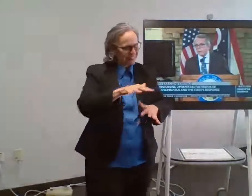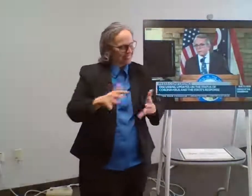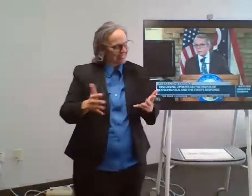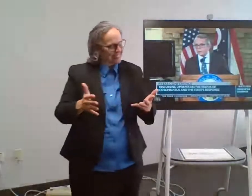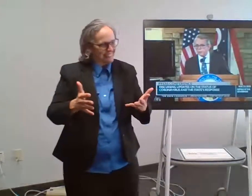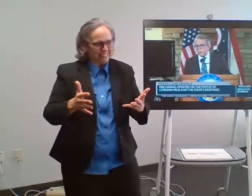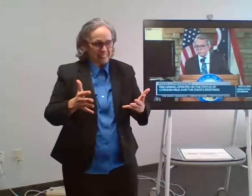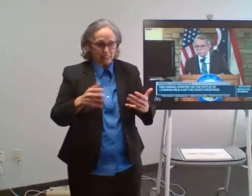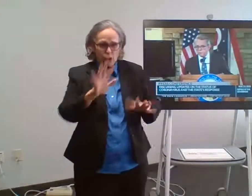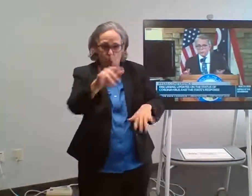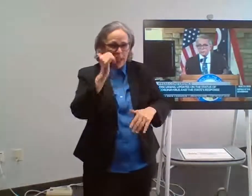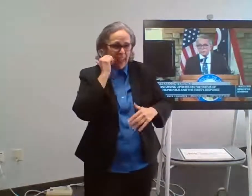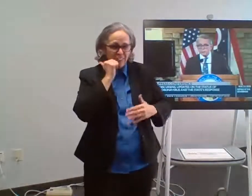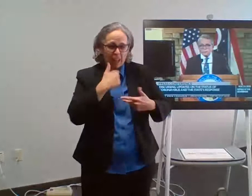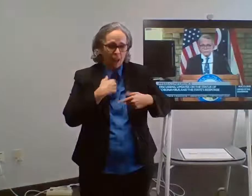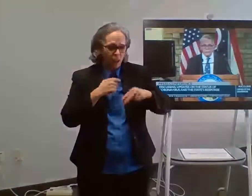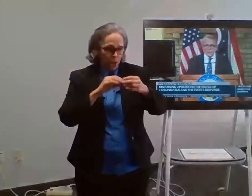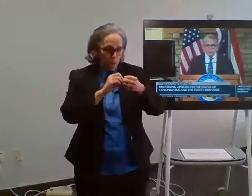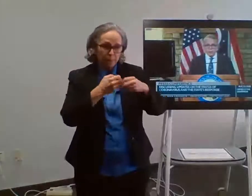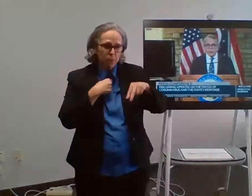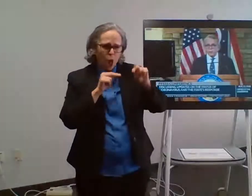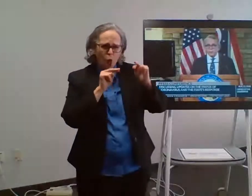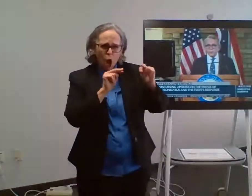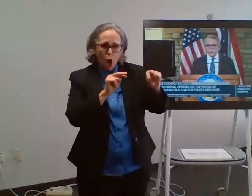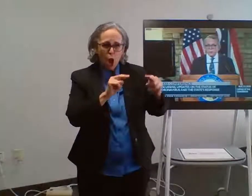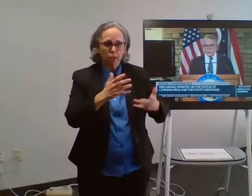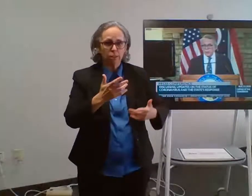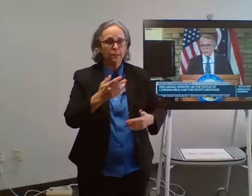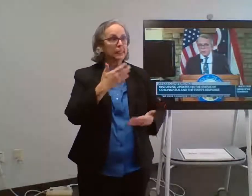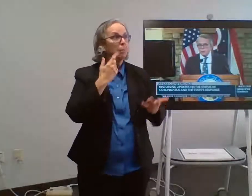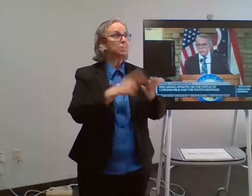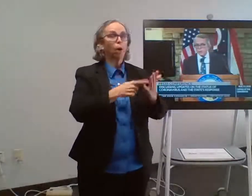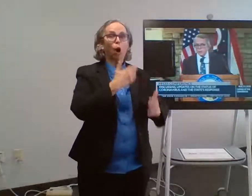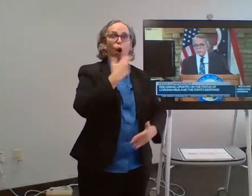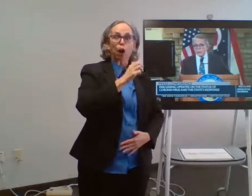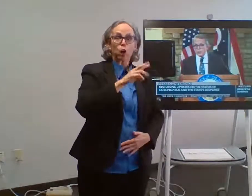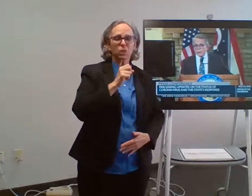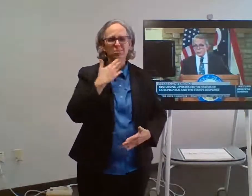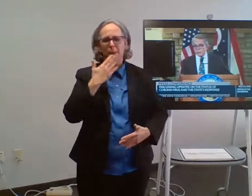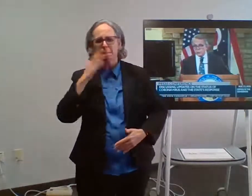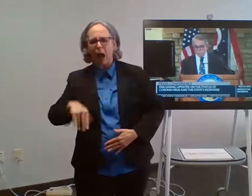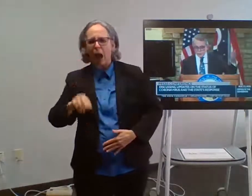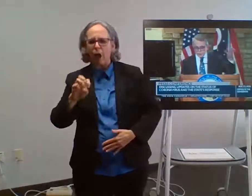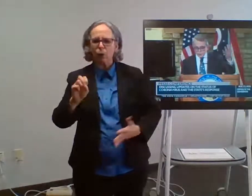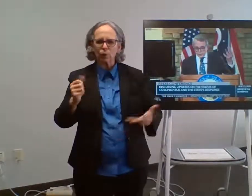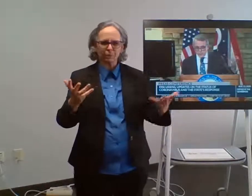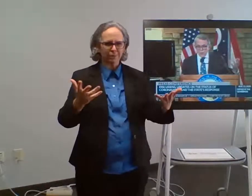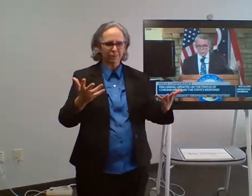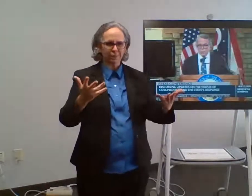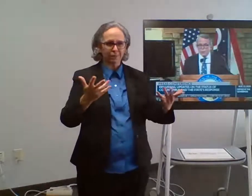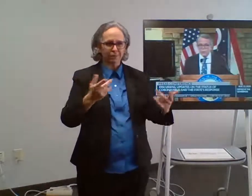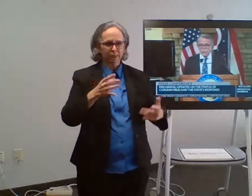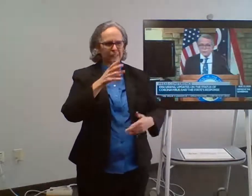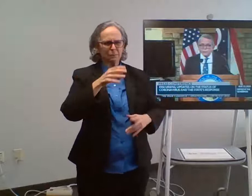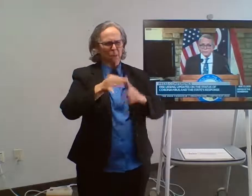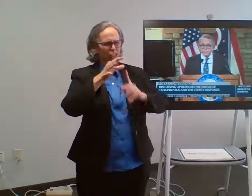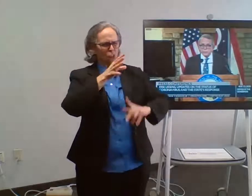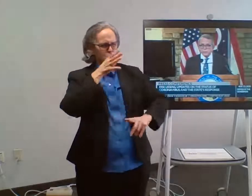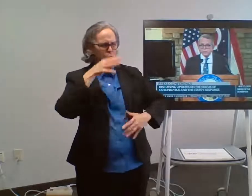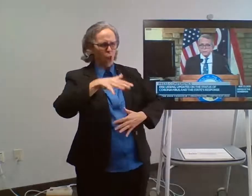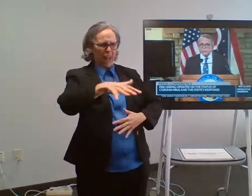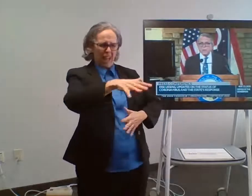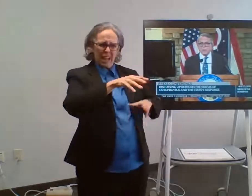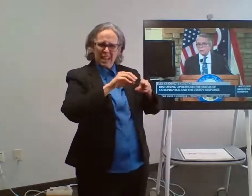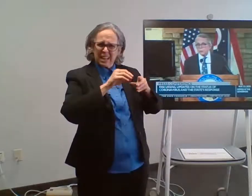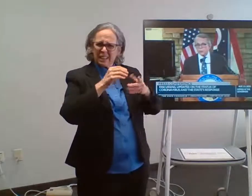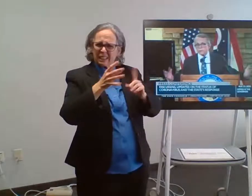rural counties, not in some, other ones not so much. Our urban areas are tending down, but as